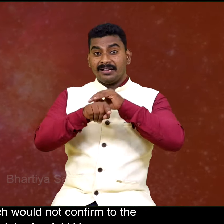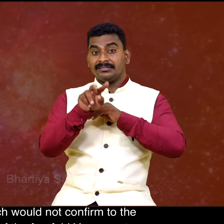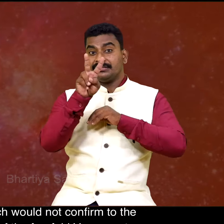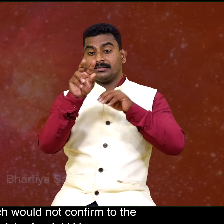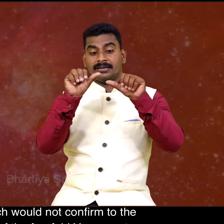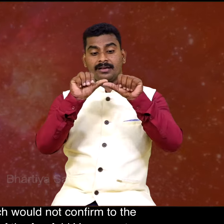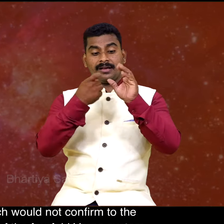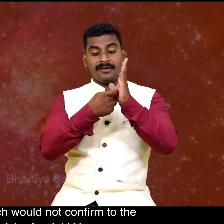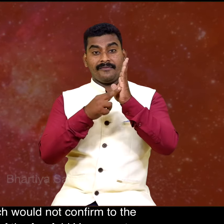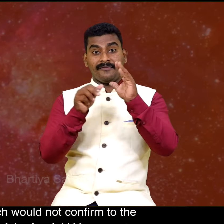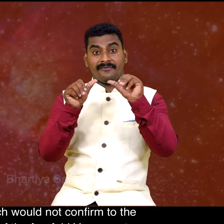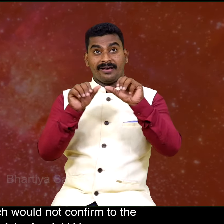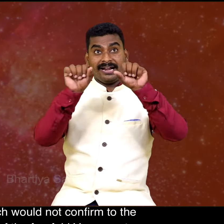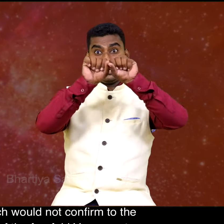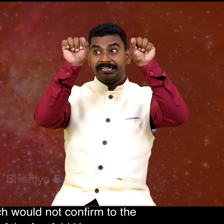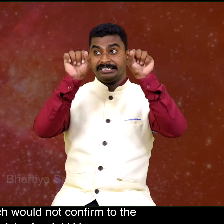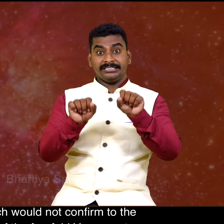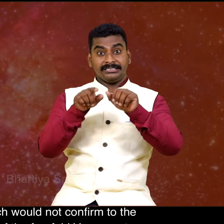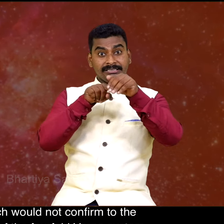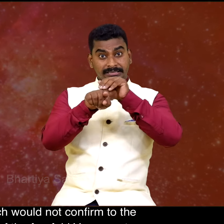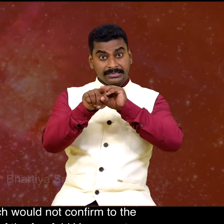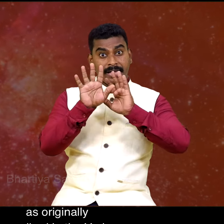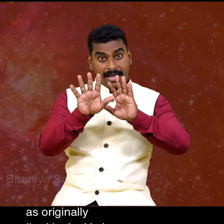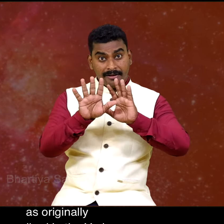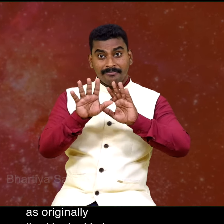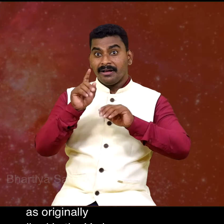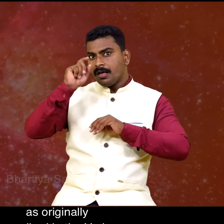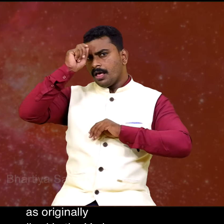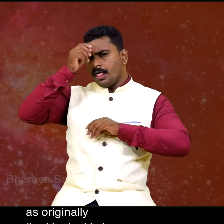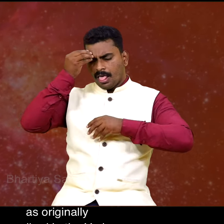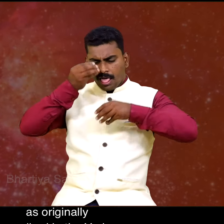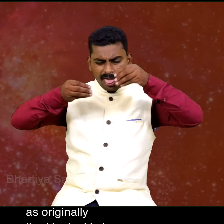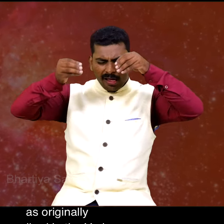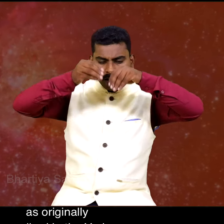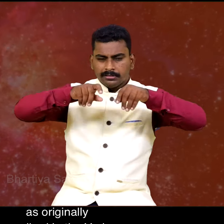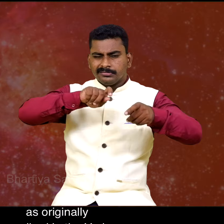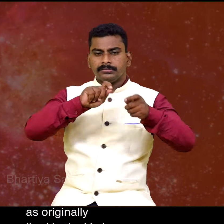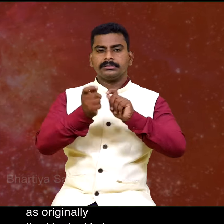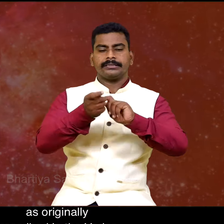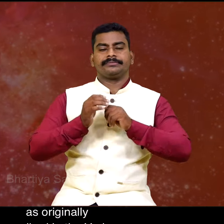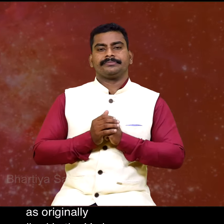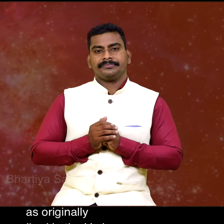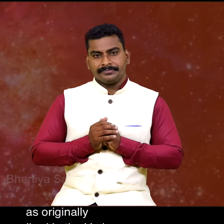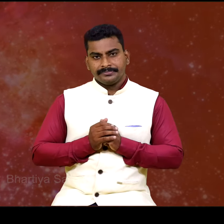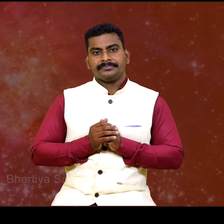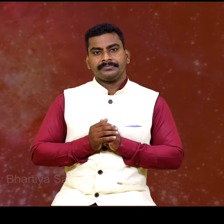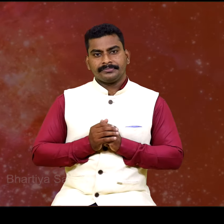the four Varna system as originally prescribed in the Vedas. The